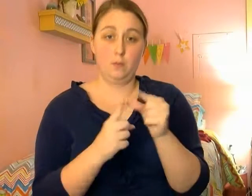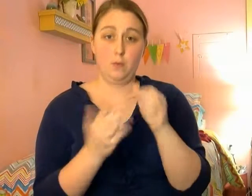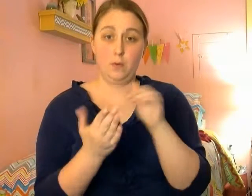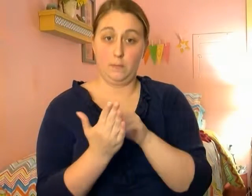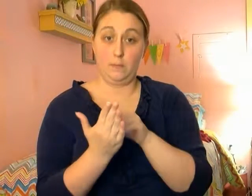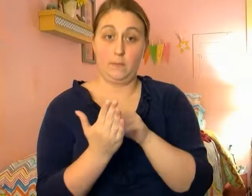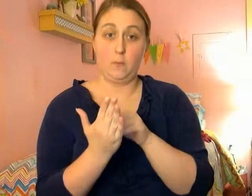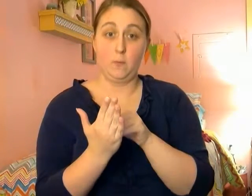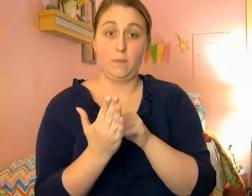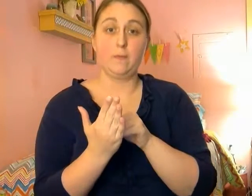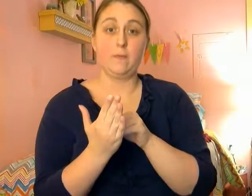Okay.